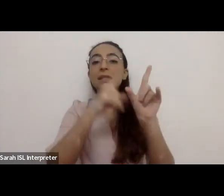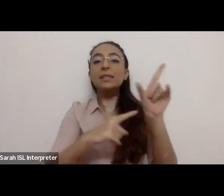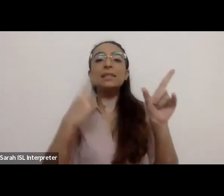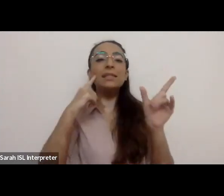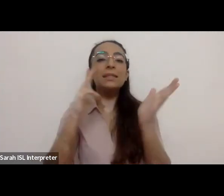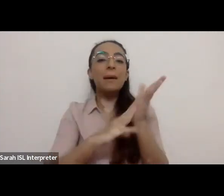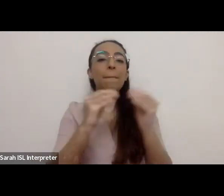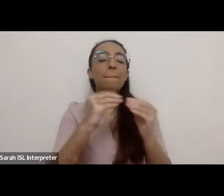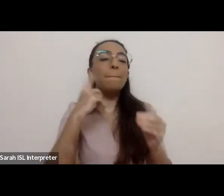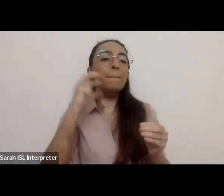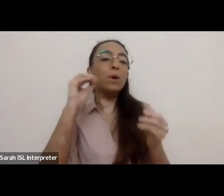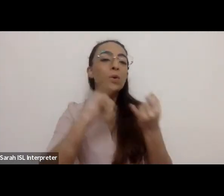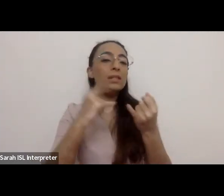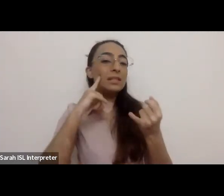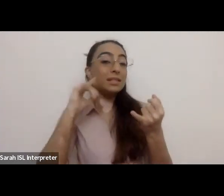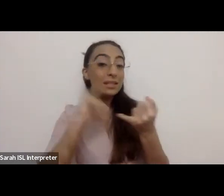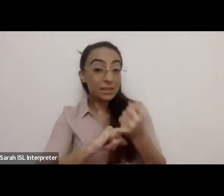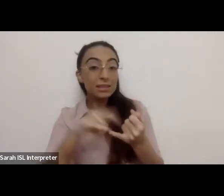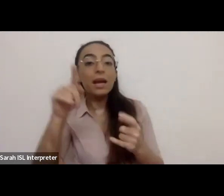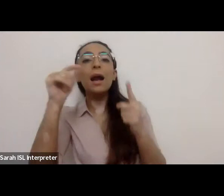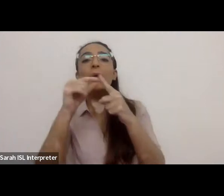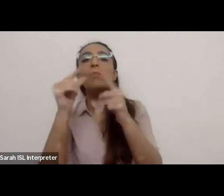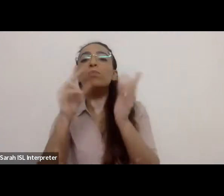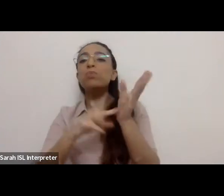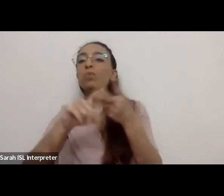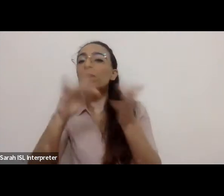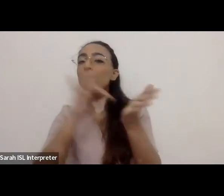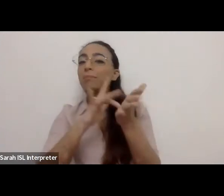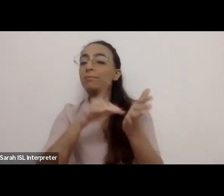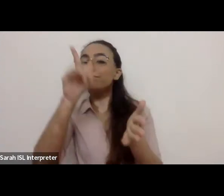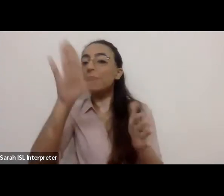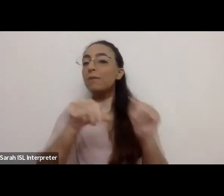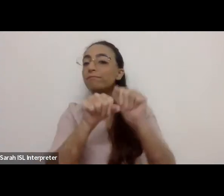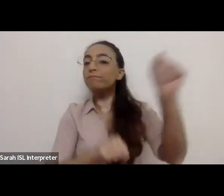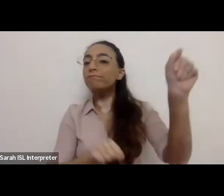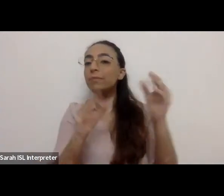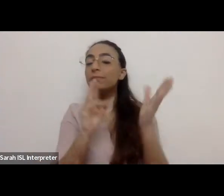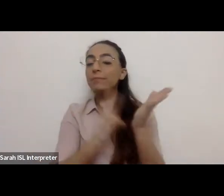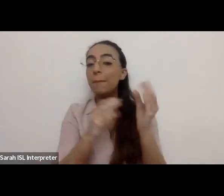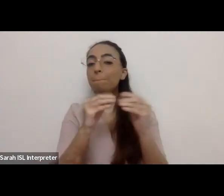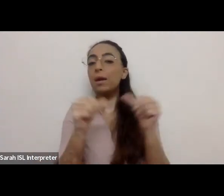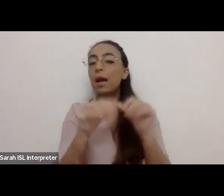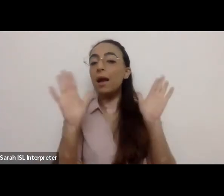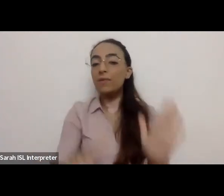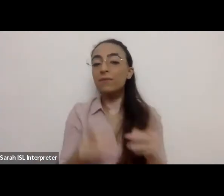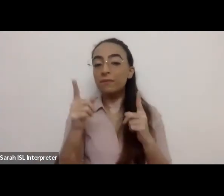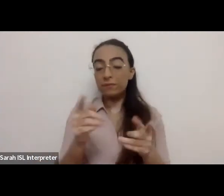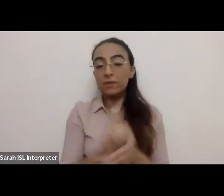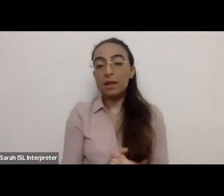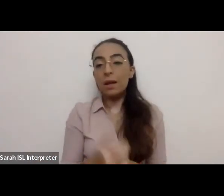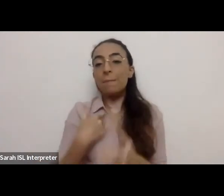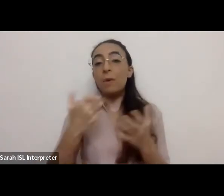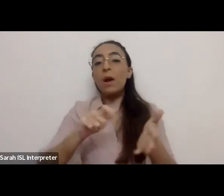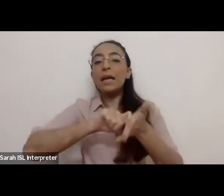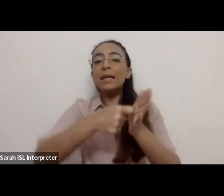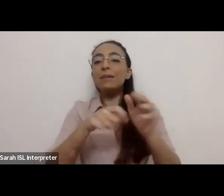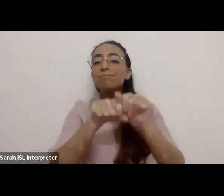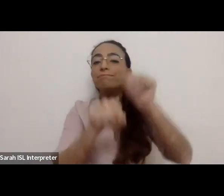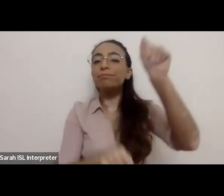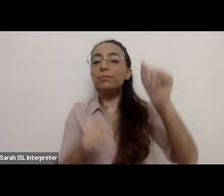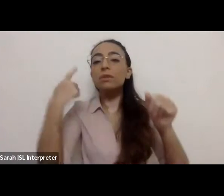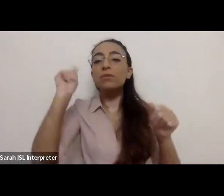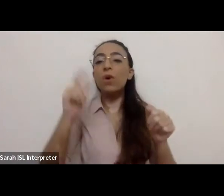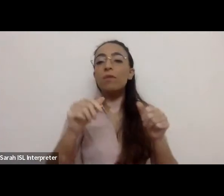Business Management, Pune. May I request you, Mr. Panish Rao, to deliver the keynote address.